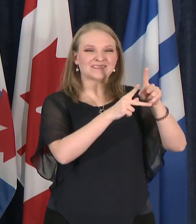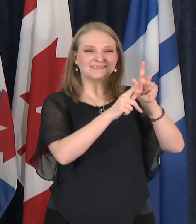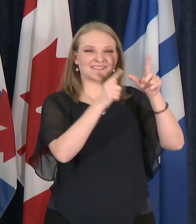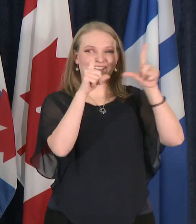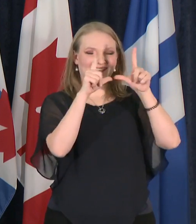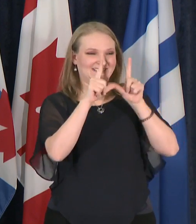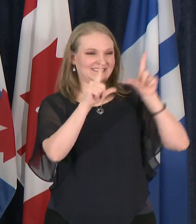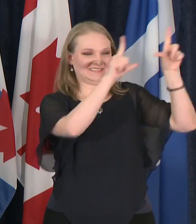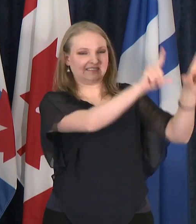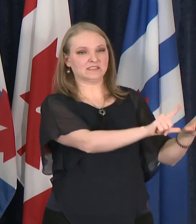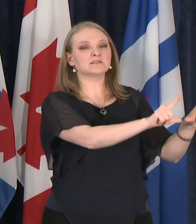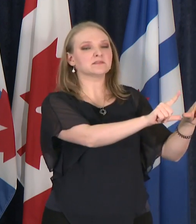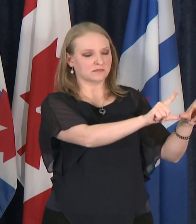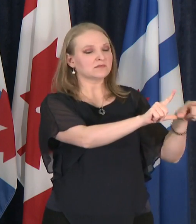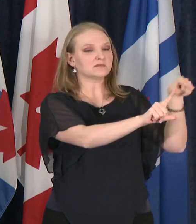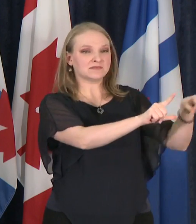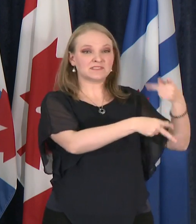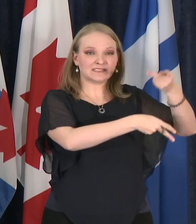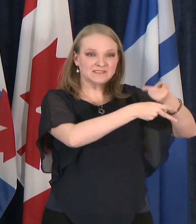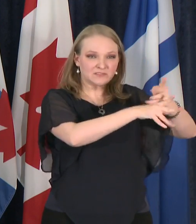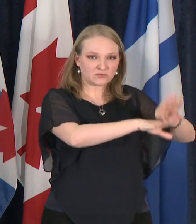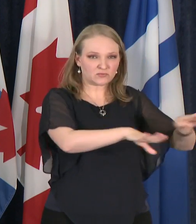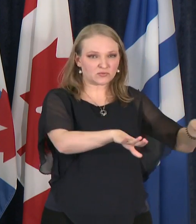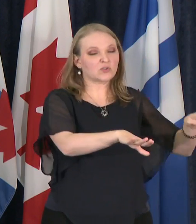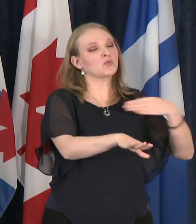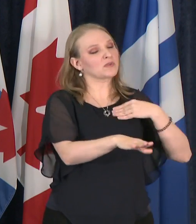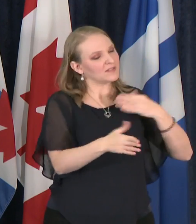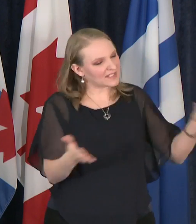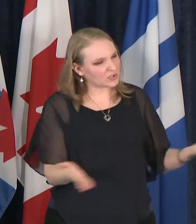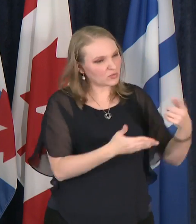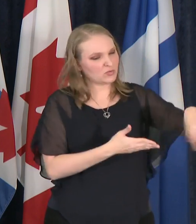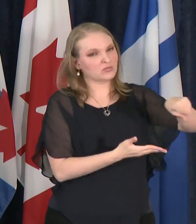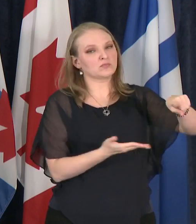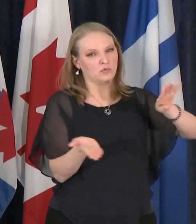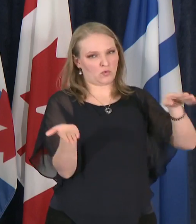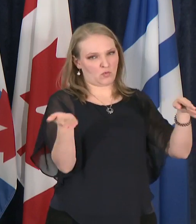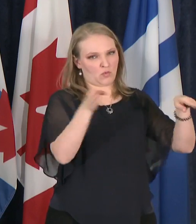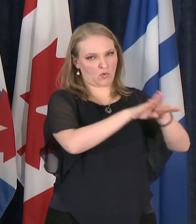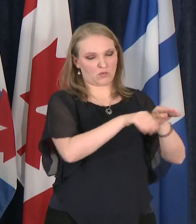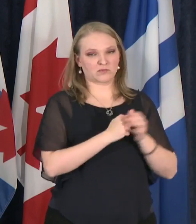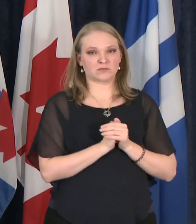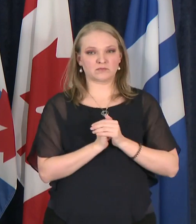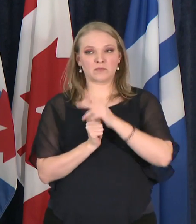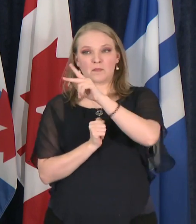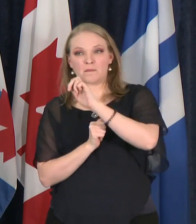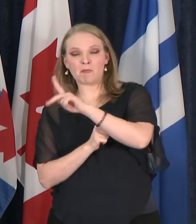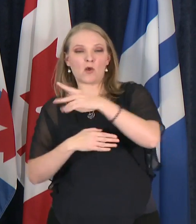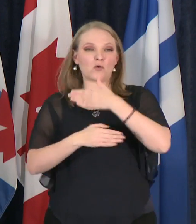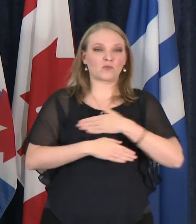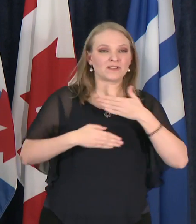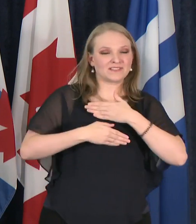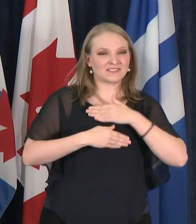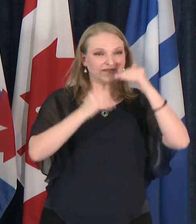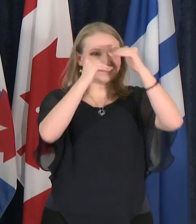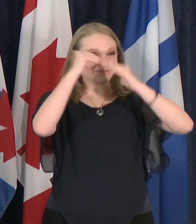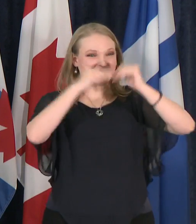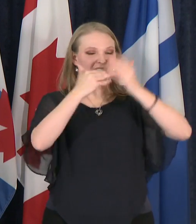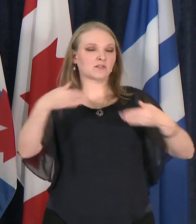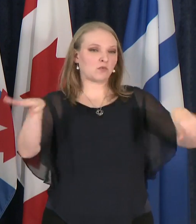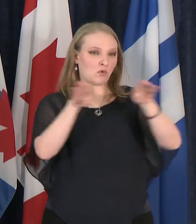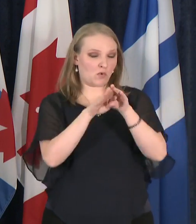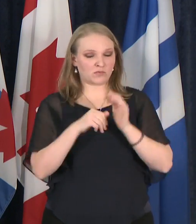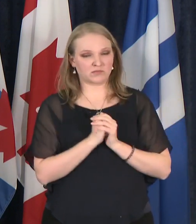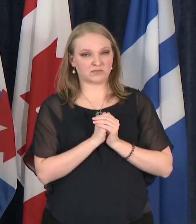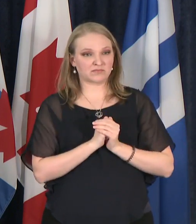Toronto are strongly encouraged to close. All parks and recreation facilities are closed. City-operated